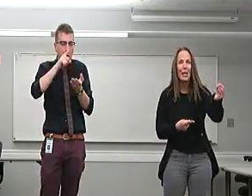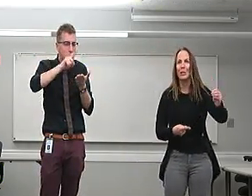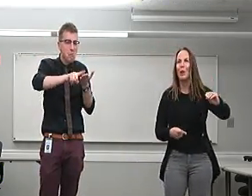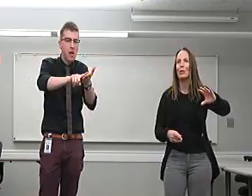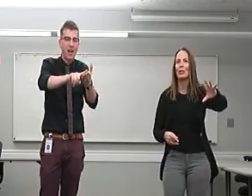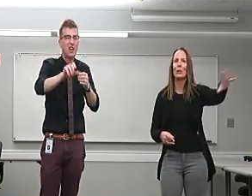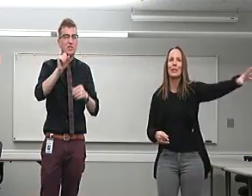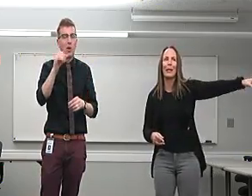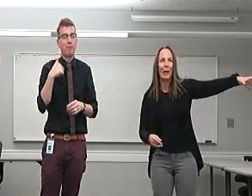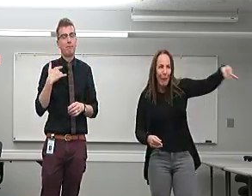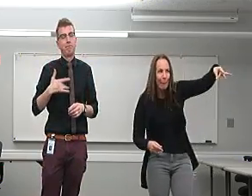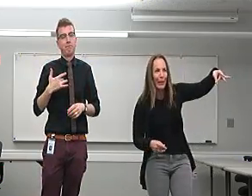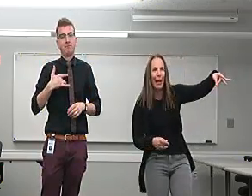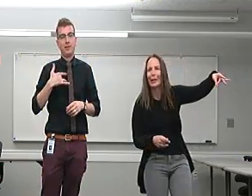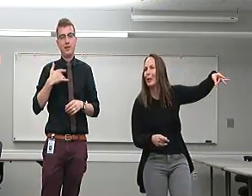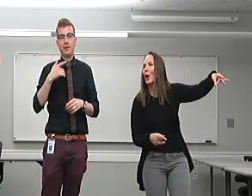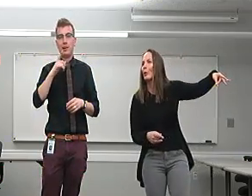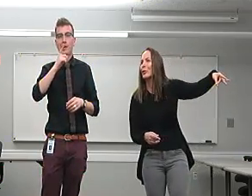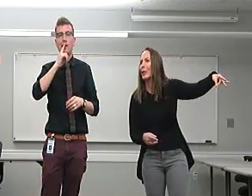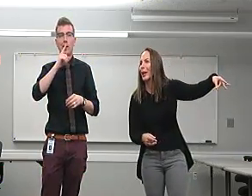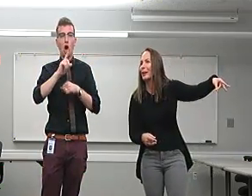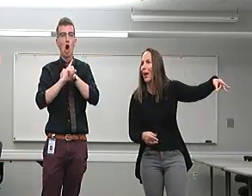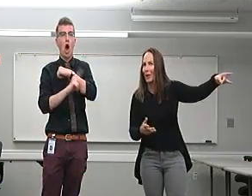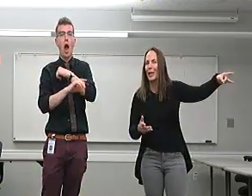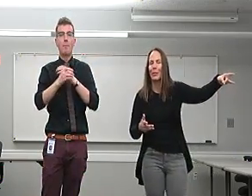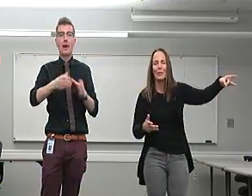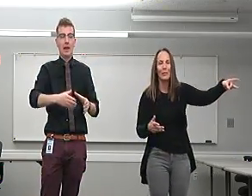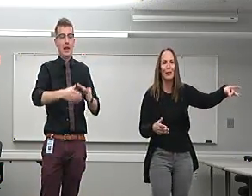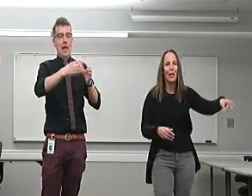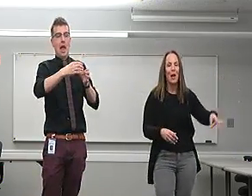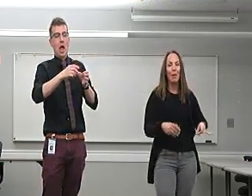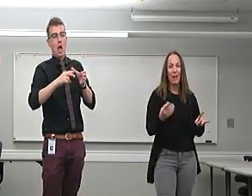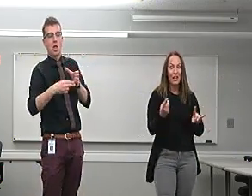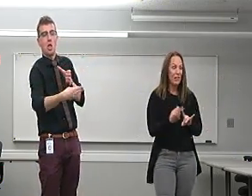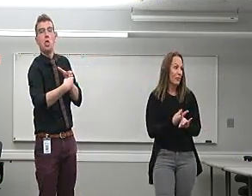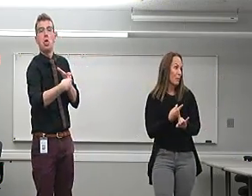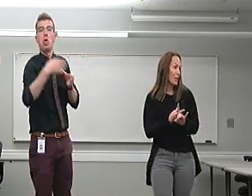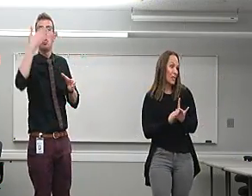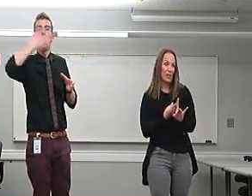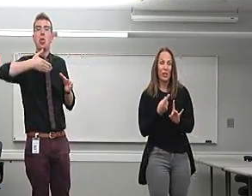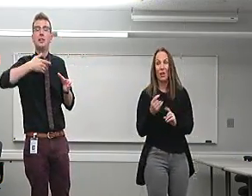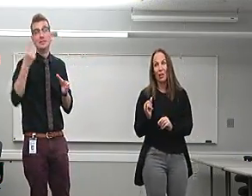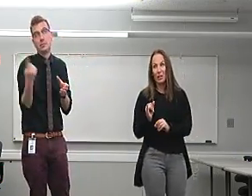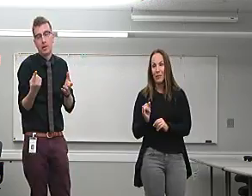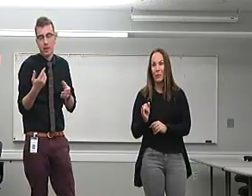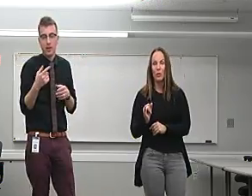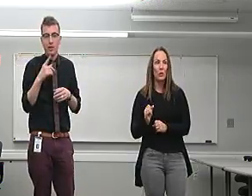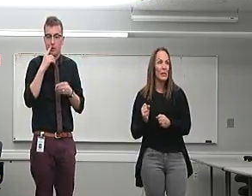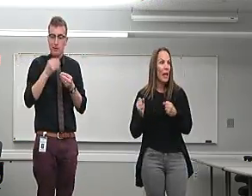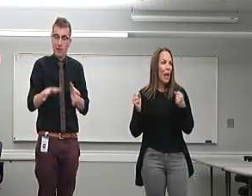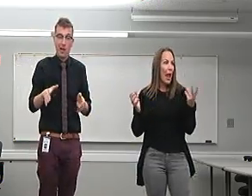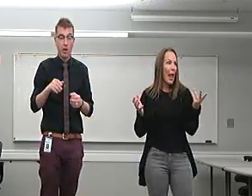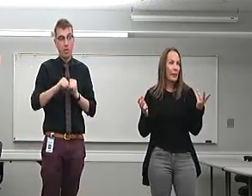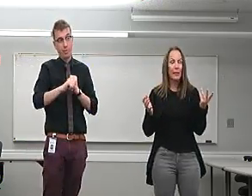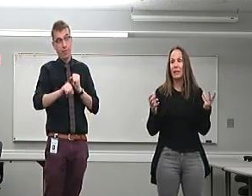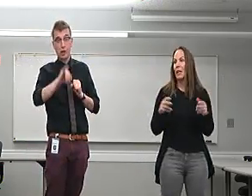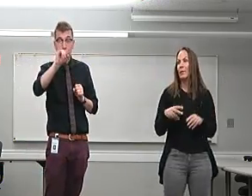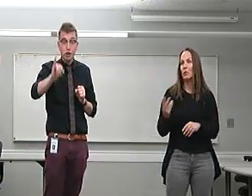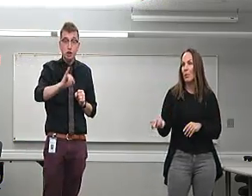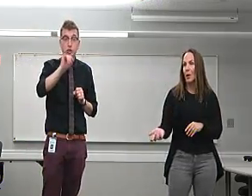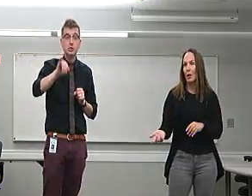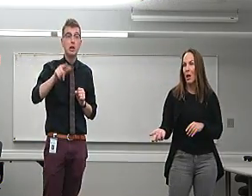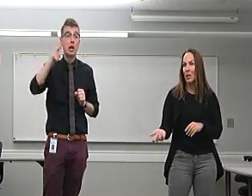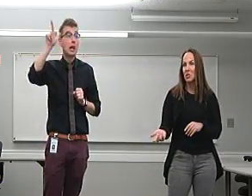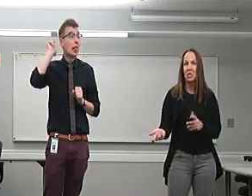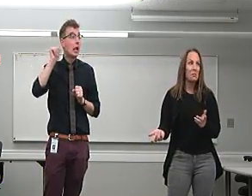like behind a garbage can on campus still. But lost it for months, and it took a long time for insurance. Leah didn't have to drop out of college, didn't